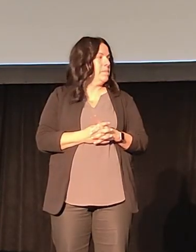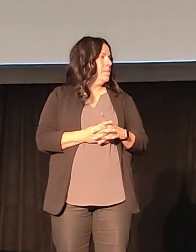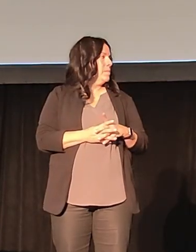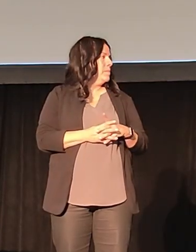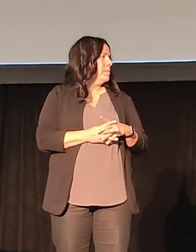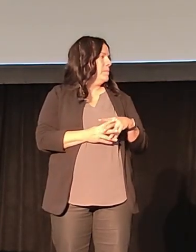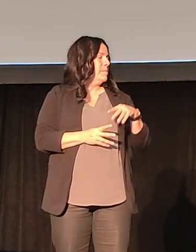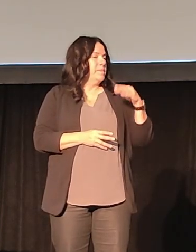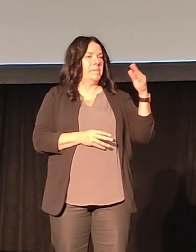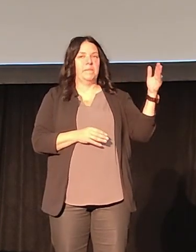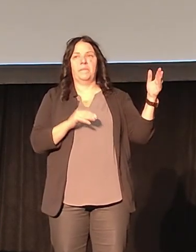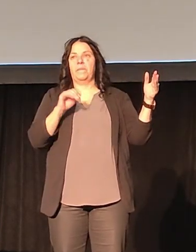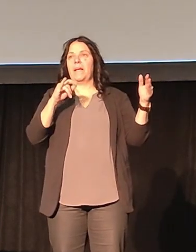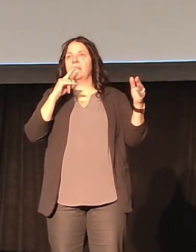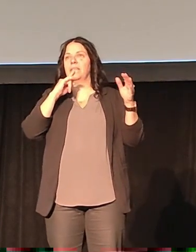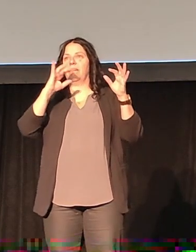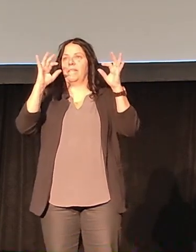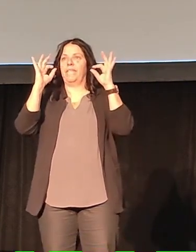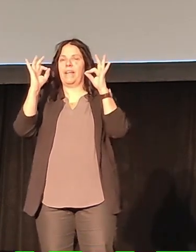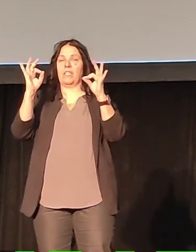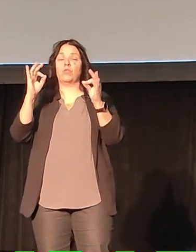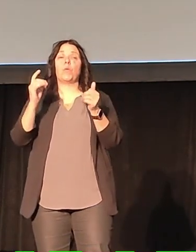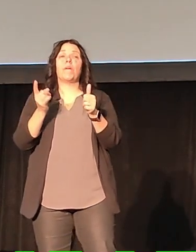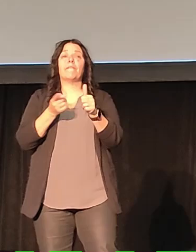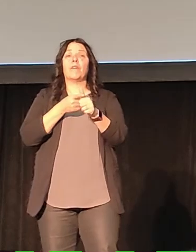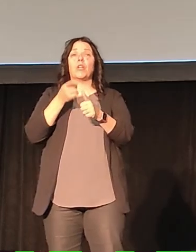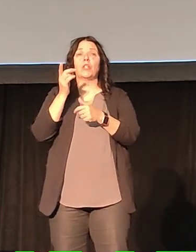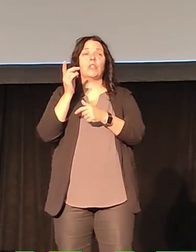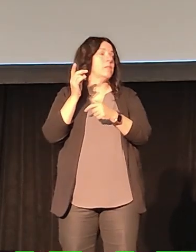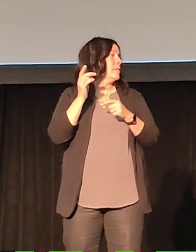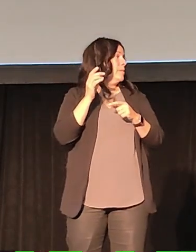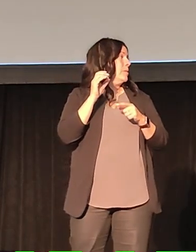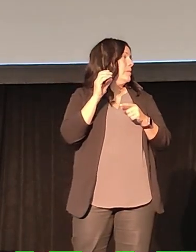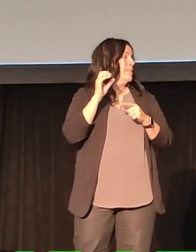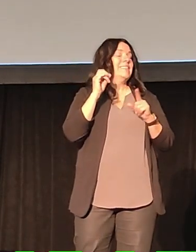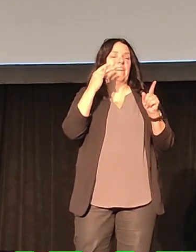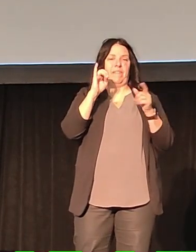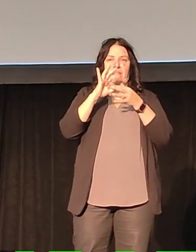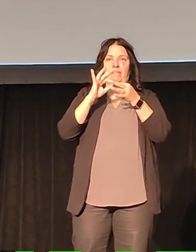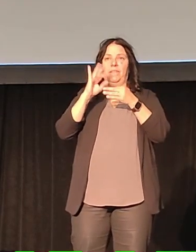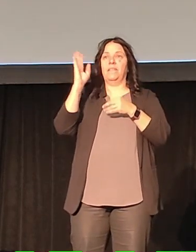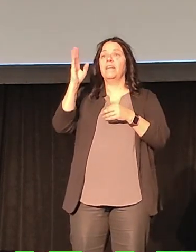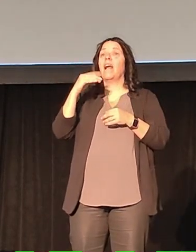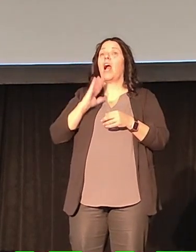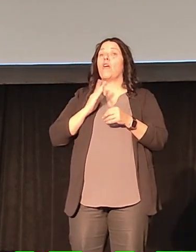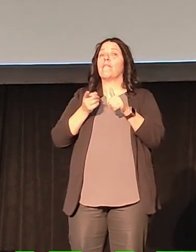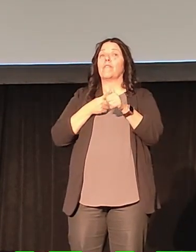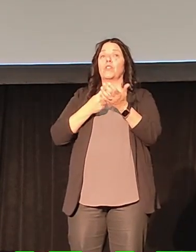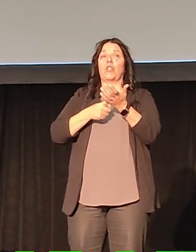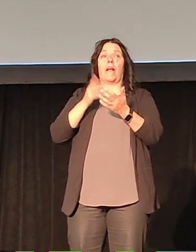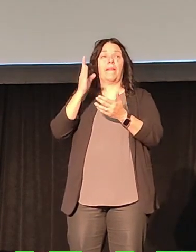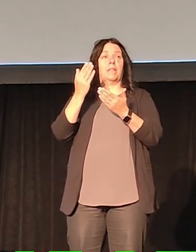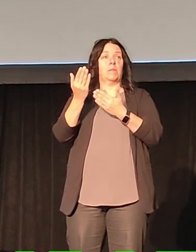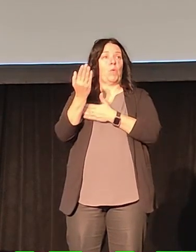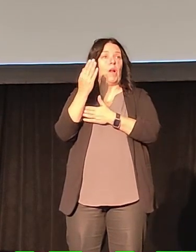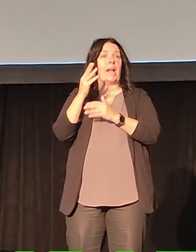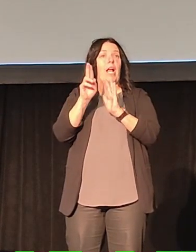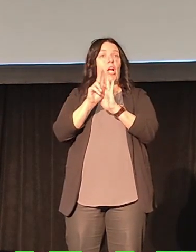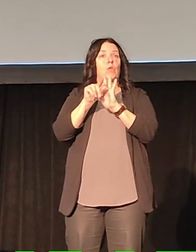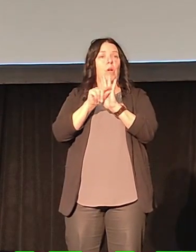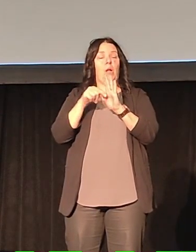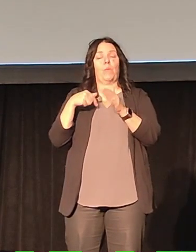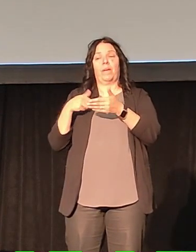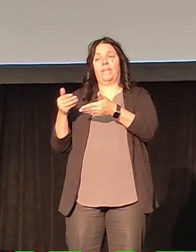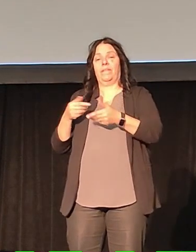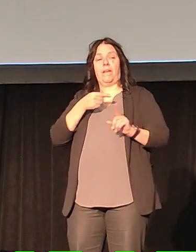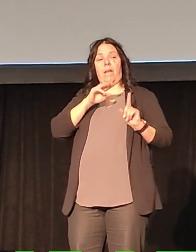Fantastic. So for our first talk this morning in the undergraduate student category, we have the pleasure of welcoming Mai